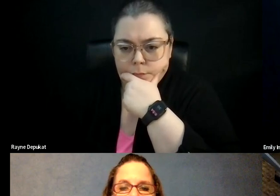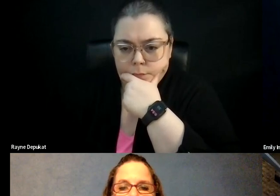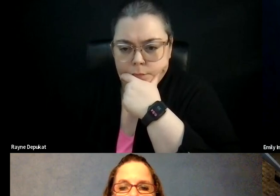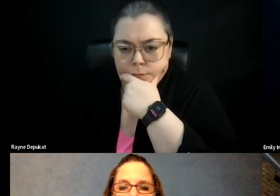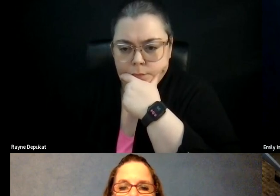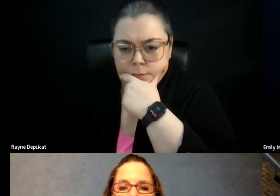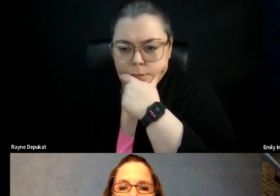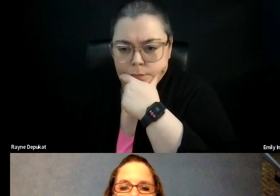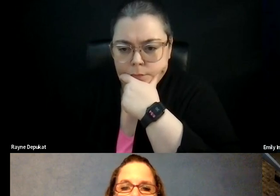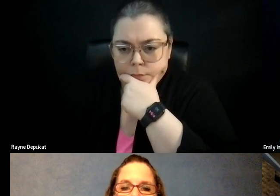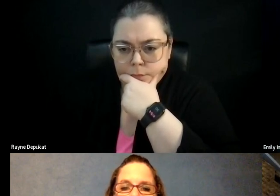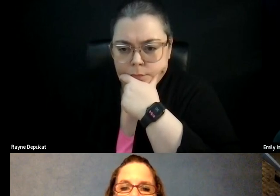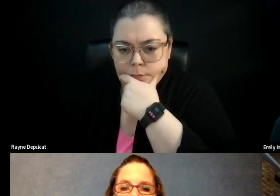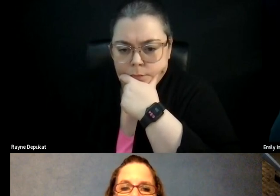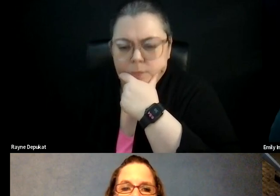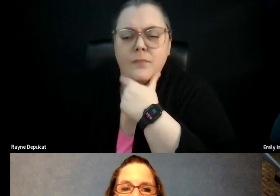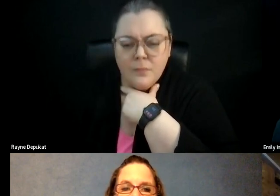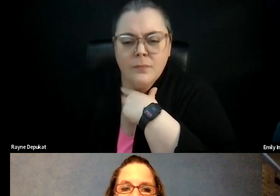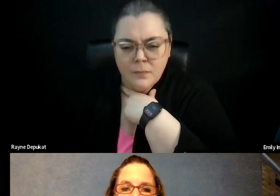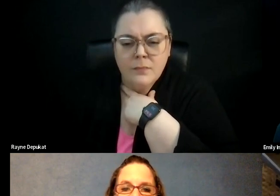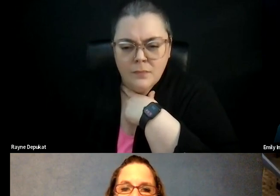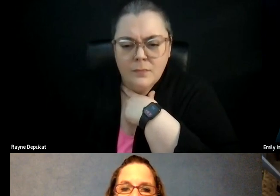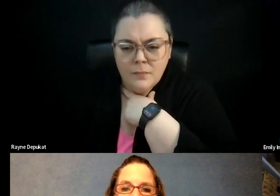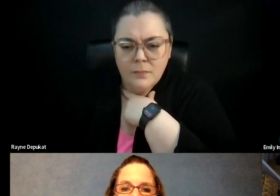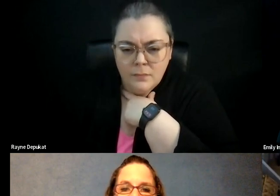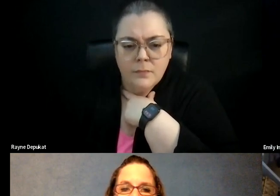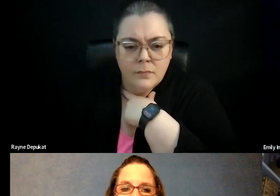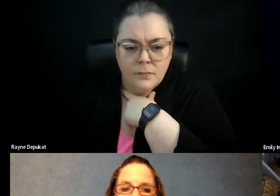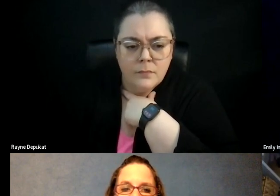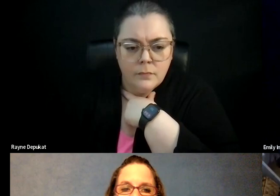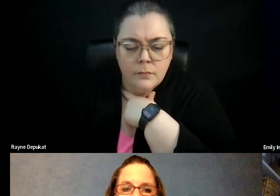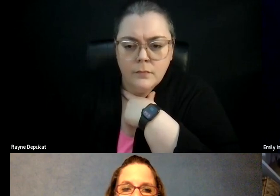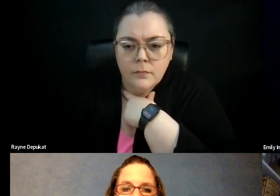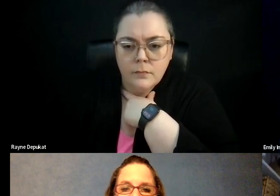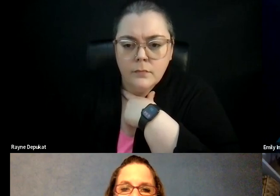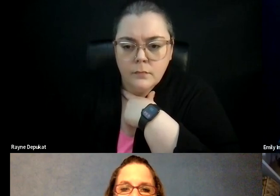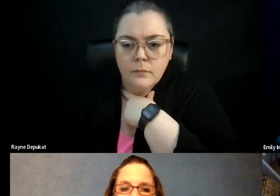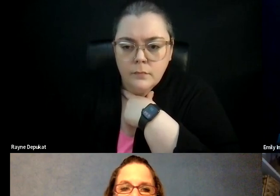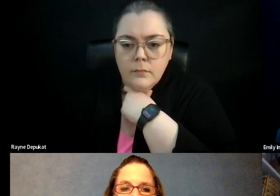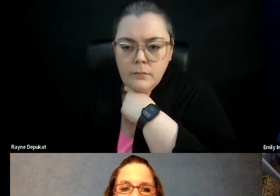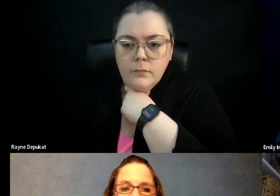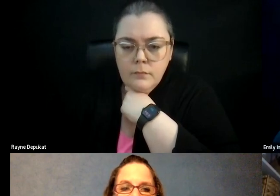I've made you co-host. If you'd like to share your screen, you can. I also have the documents, so I can share whatever you